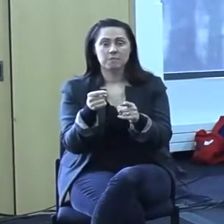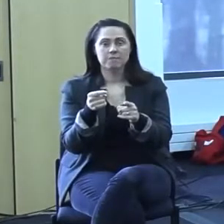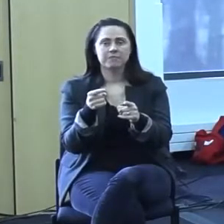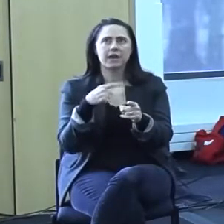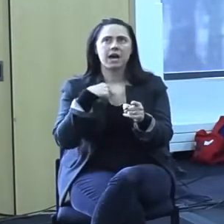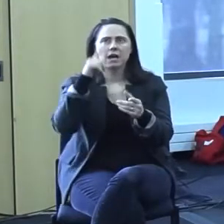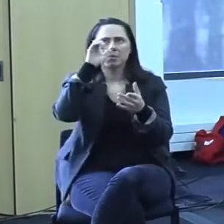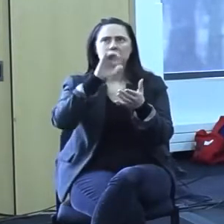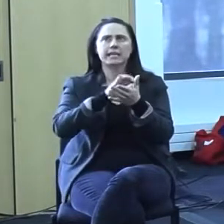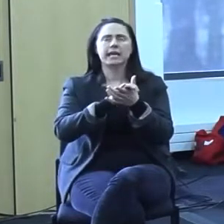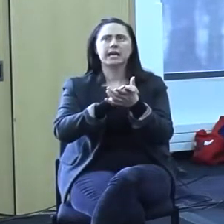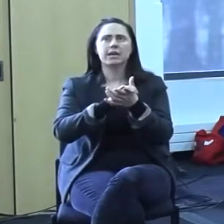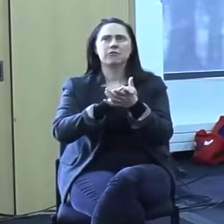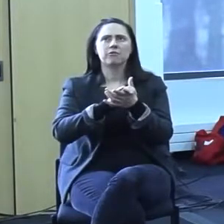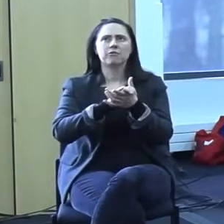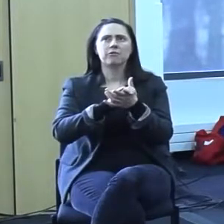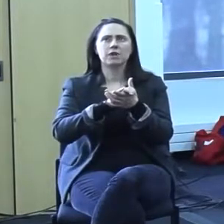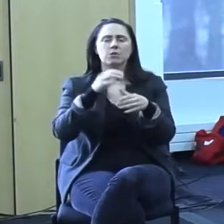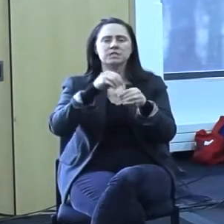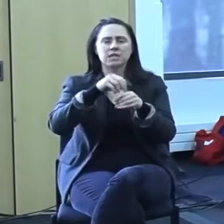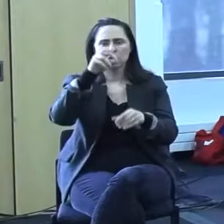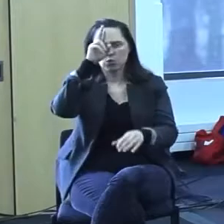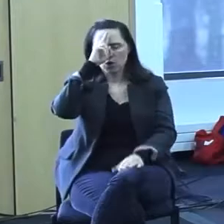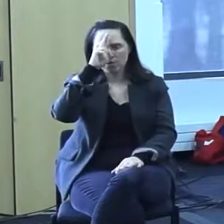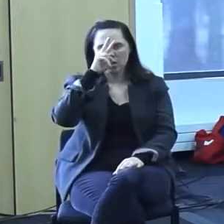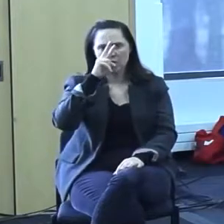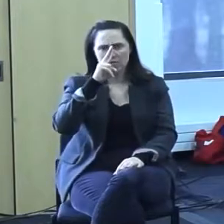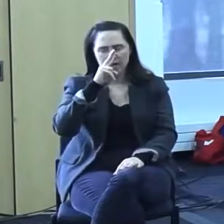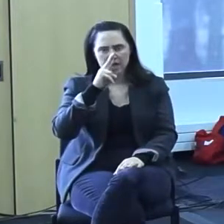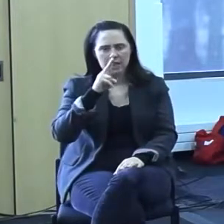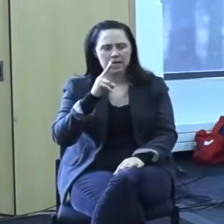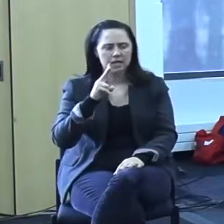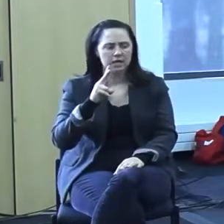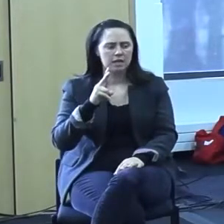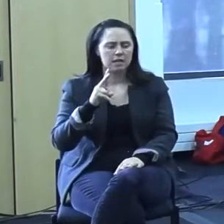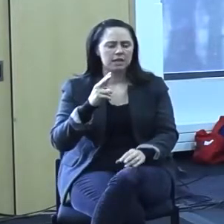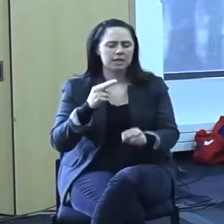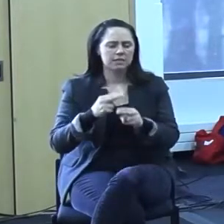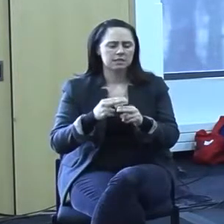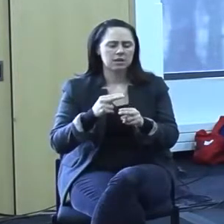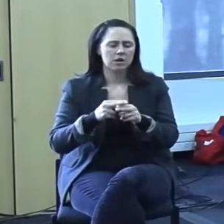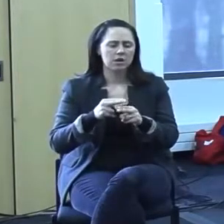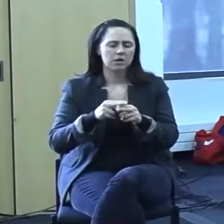I believe it was in Romeoville. It's called